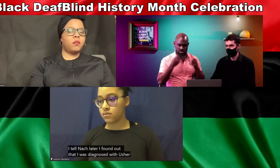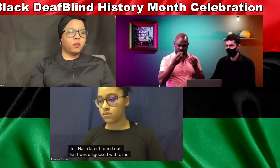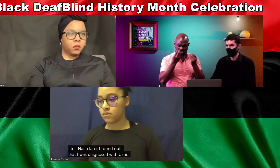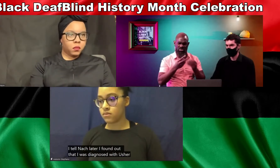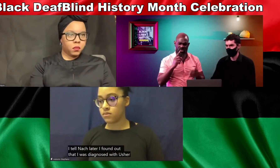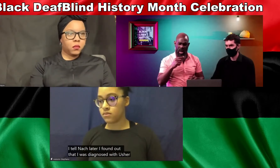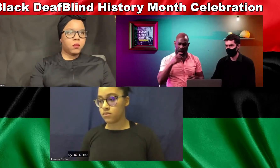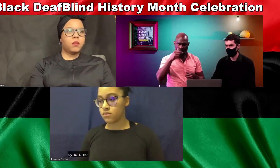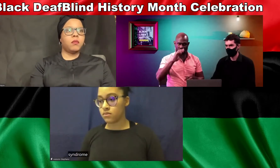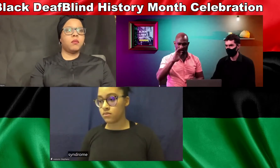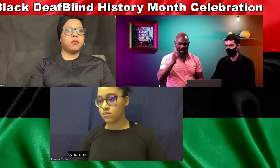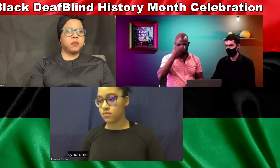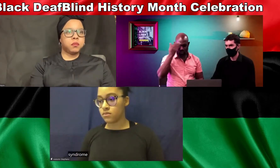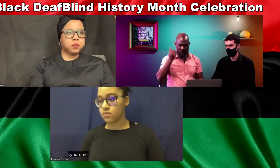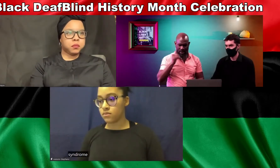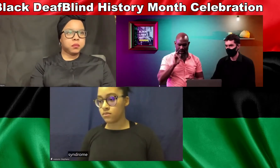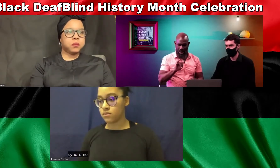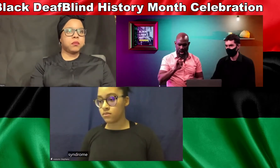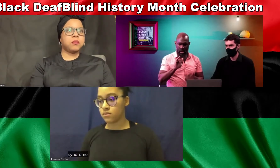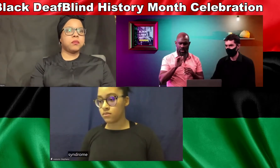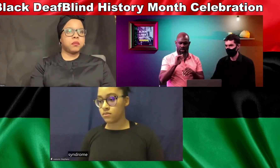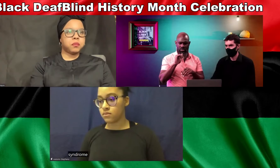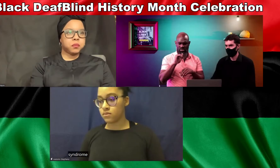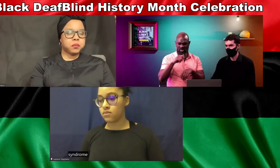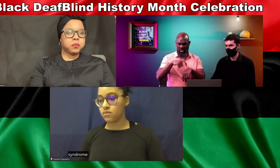And at that time, I was heartbroken.